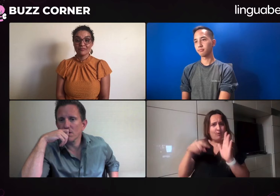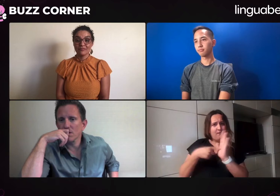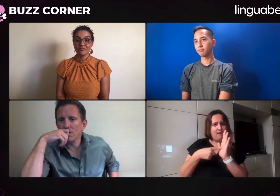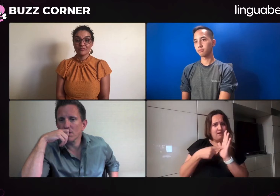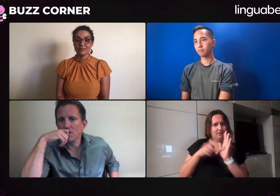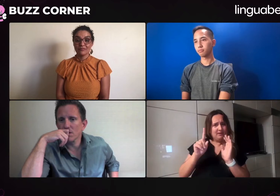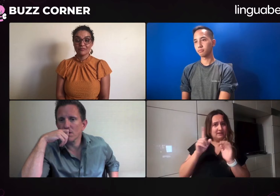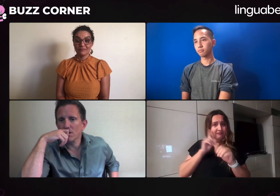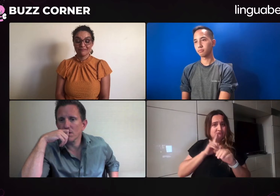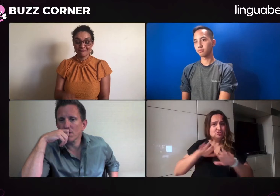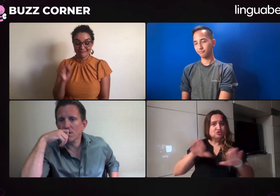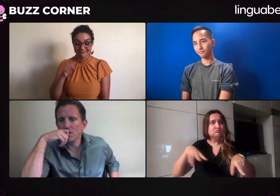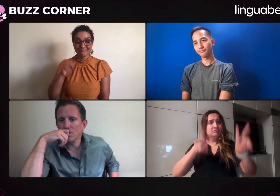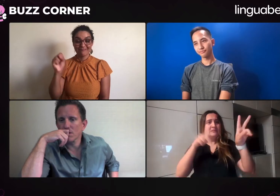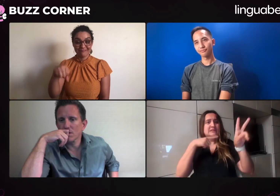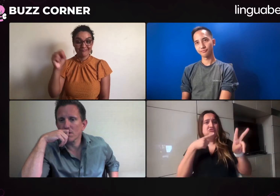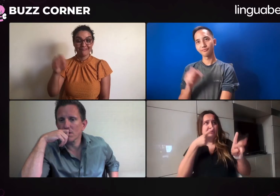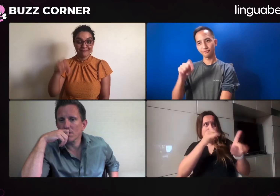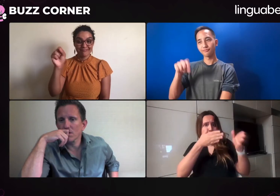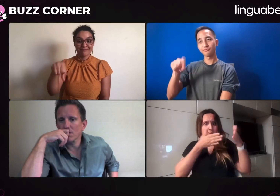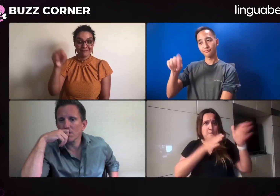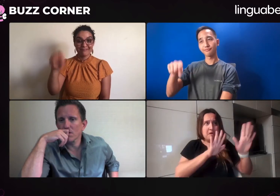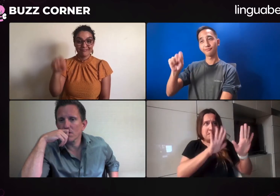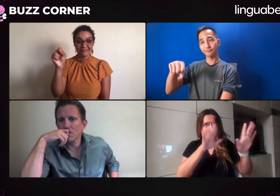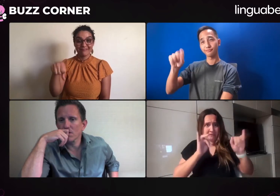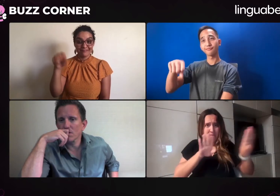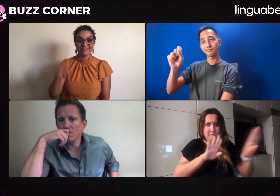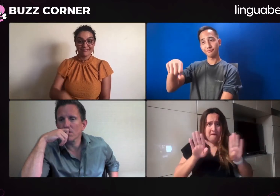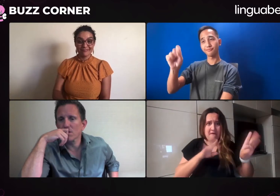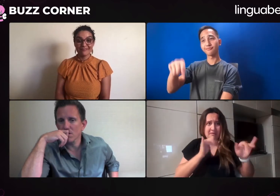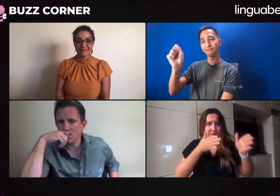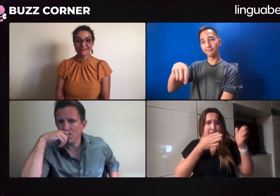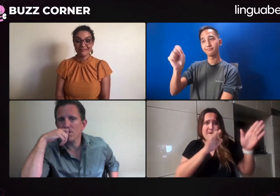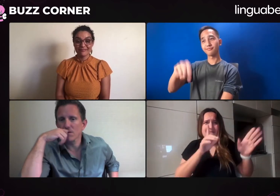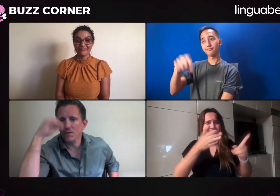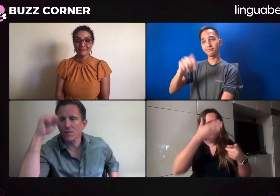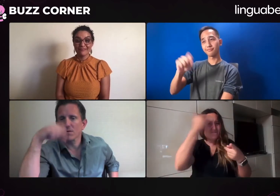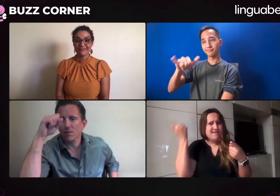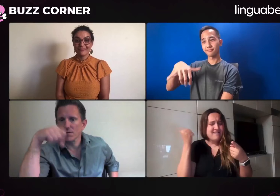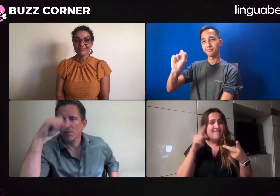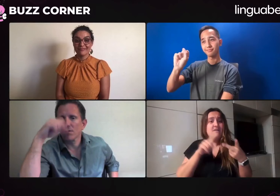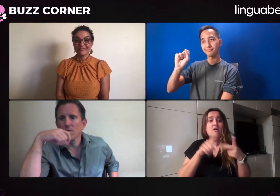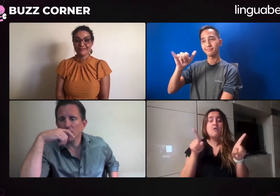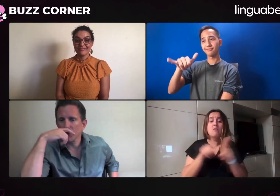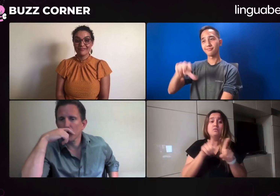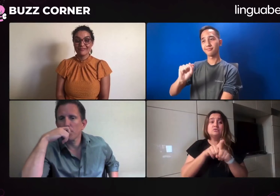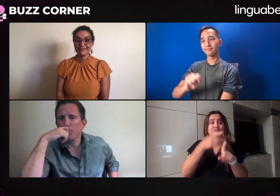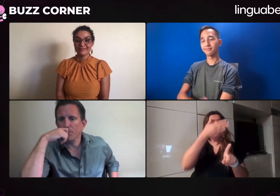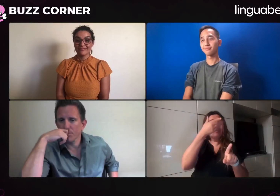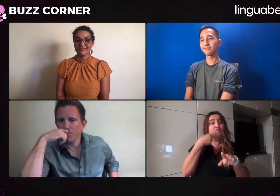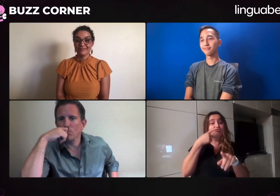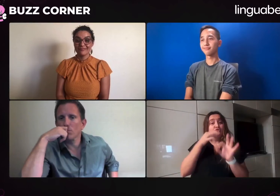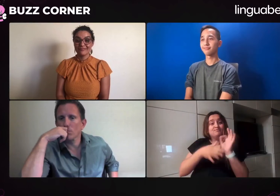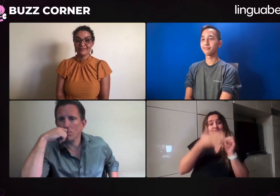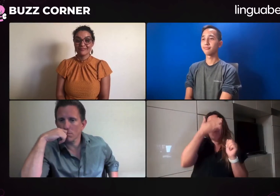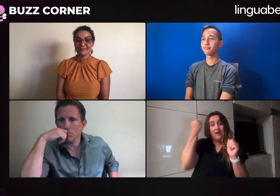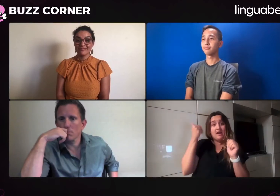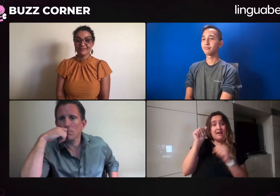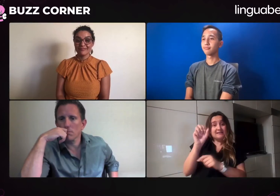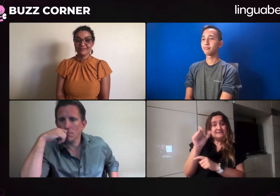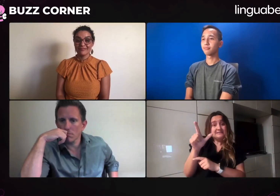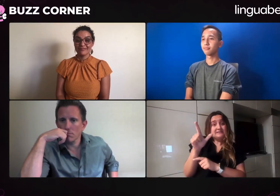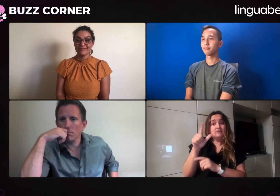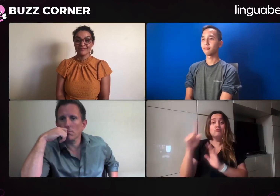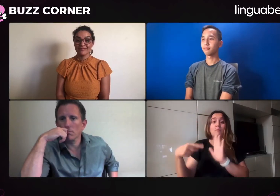deaf interpreter was really out of line. And then think about the deaf students. When they look up to the deaf interpreter and